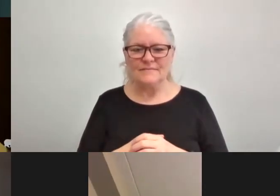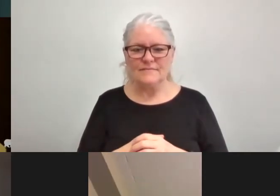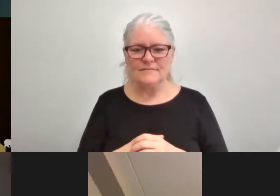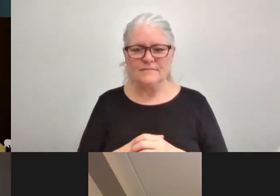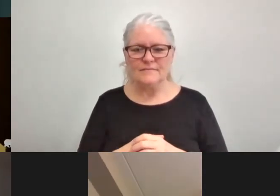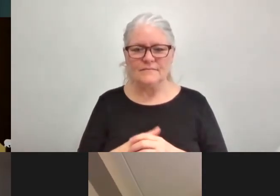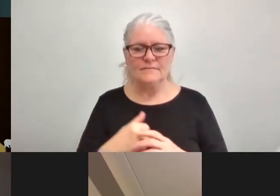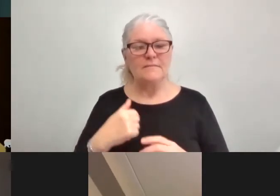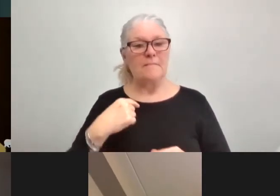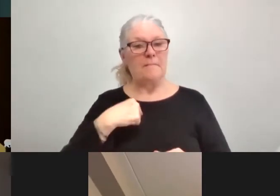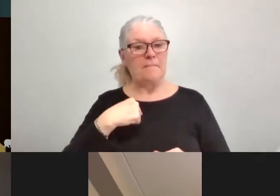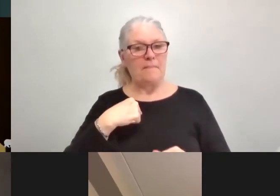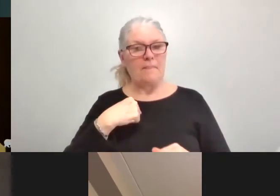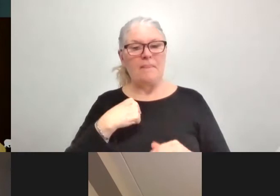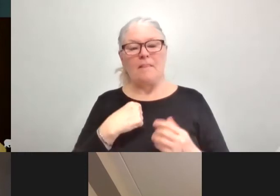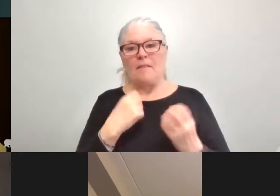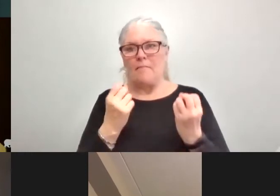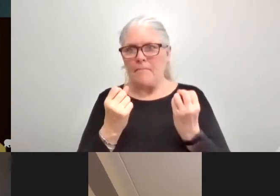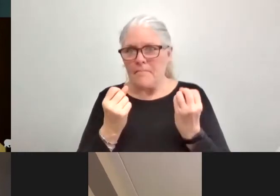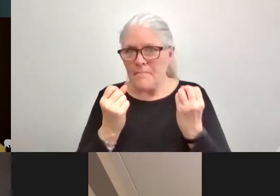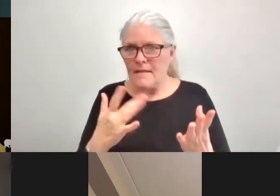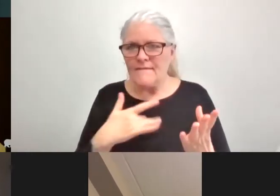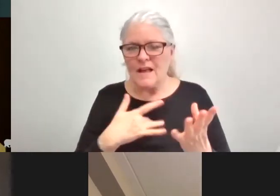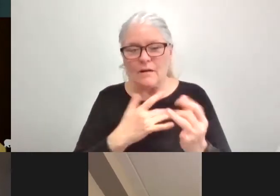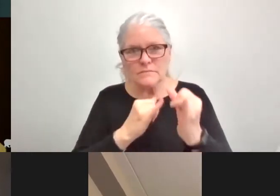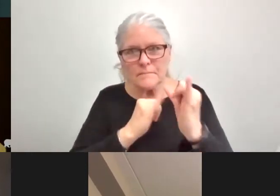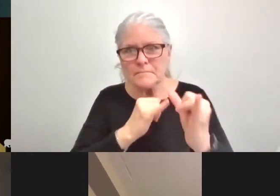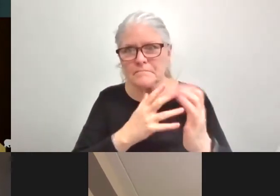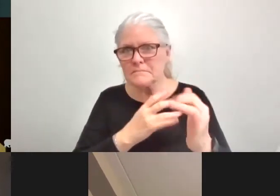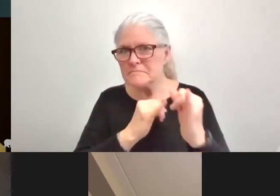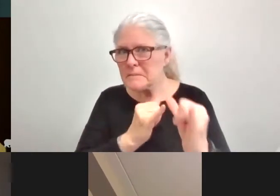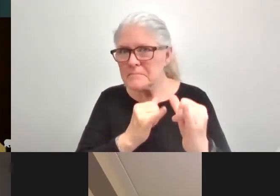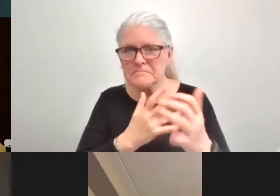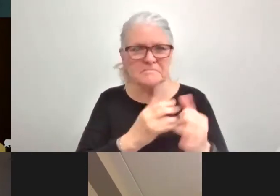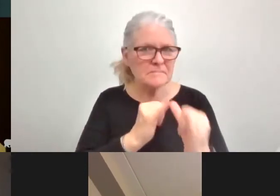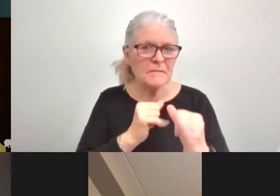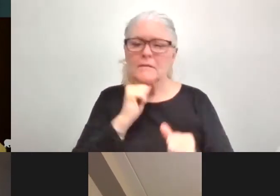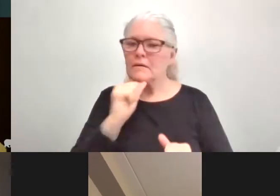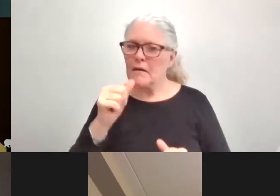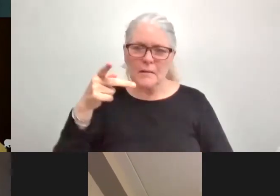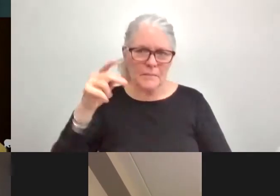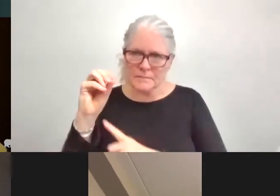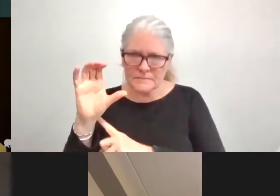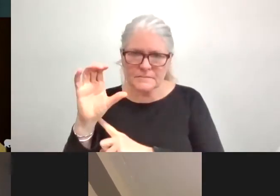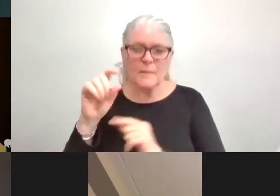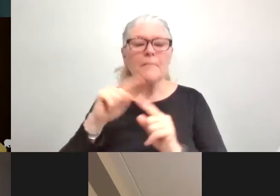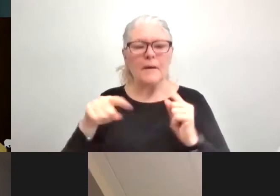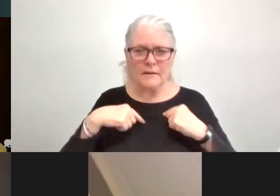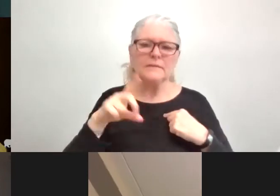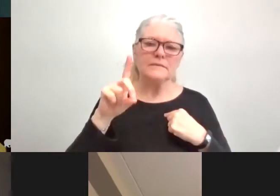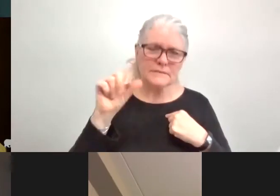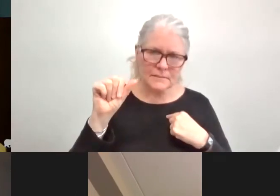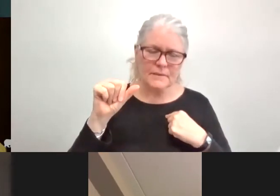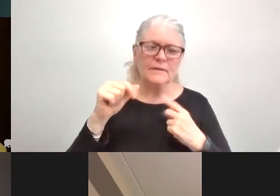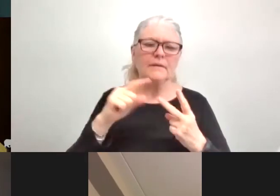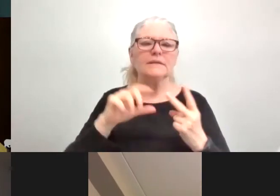I found myself relating a lot to what you said, although I am not a person of color. I am disabled. I have cerebral